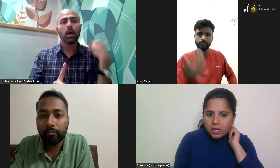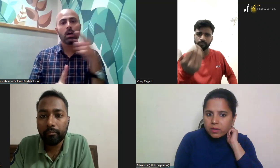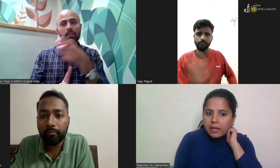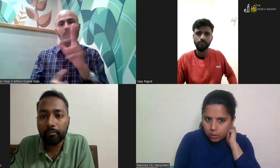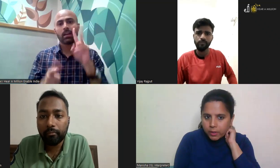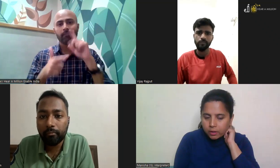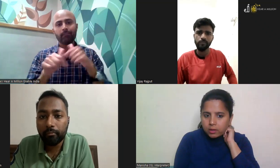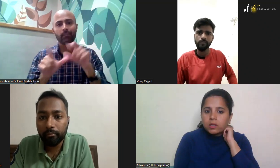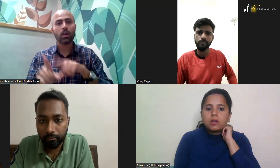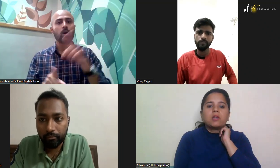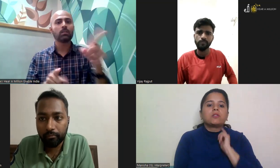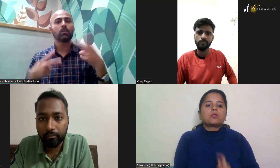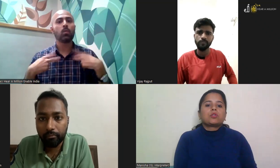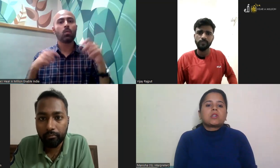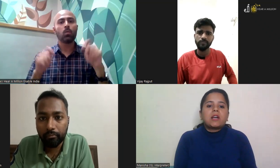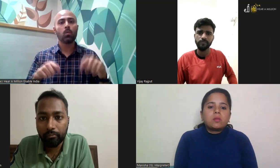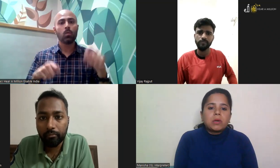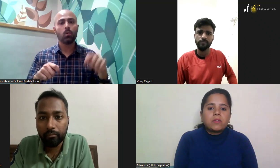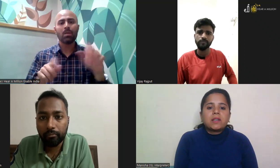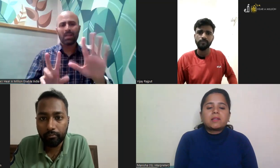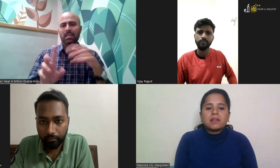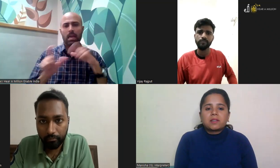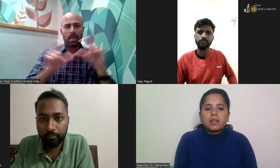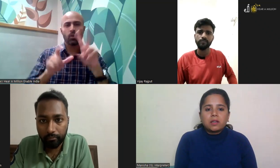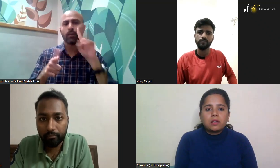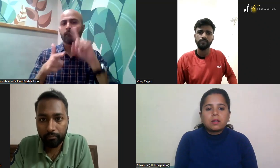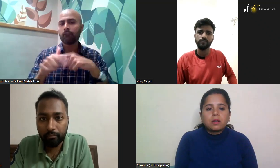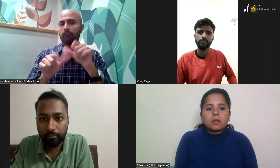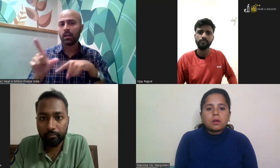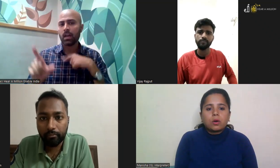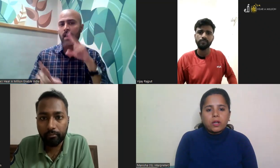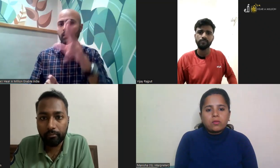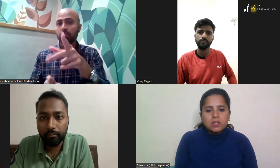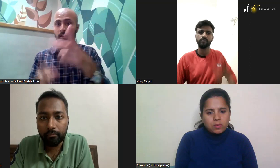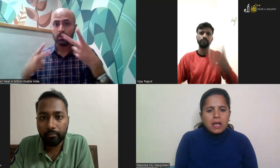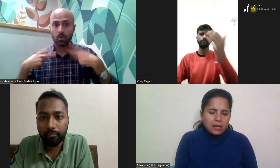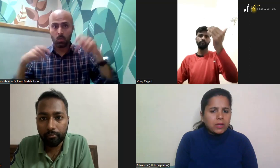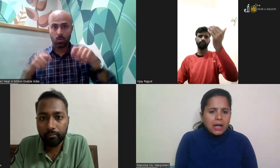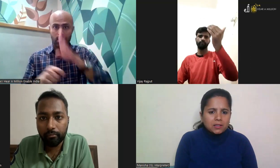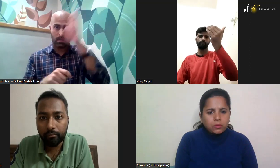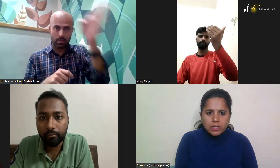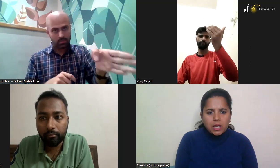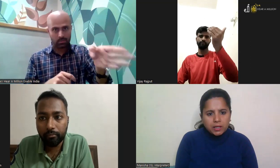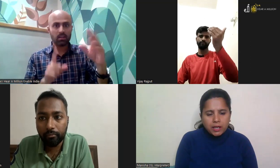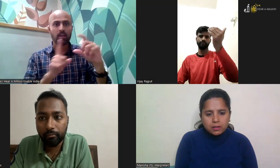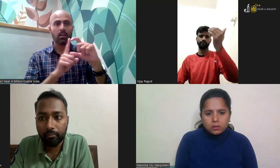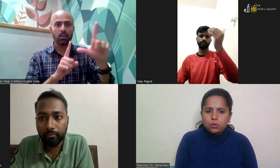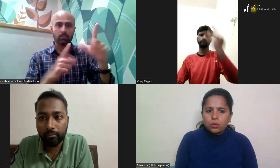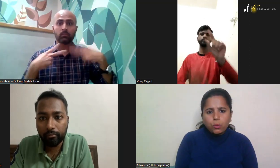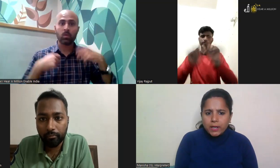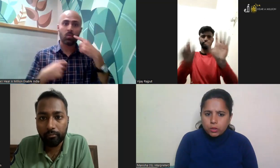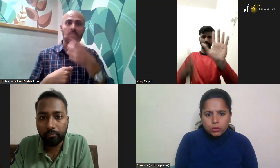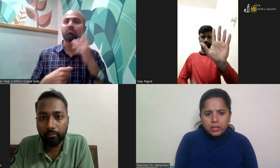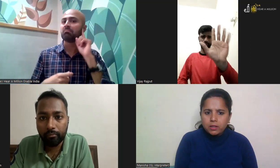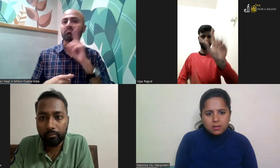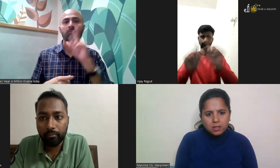Okay, Tushar will help here. So Tushar, Bhavan is asking, okay, I will ask Vijay again.